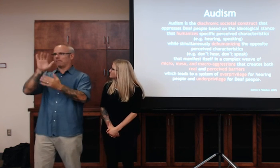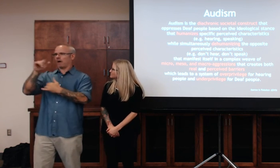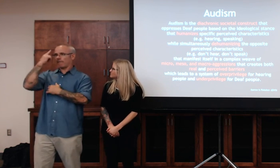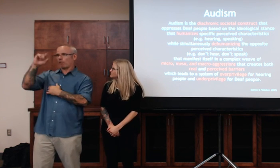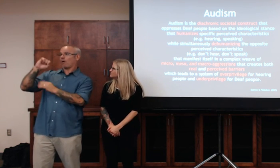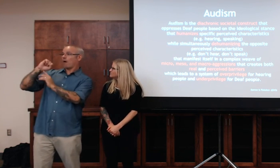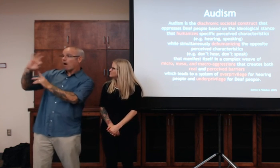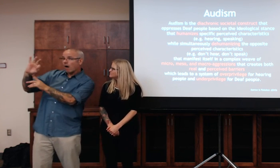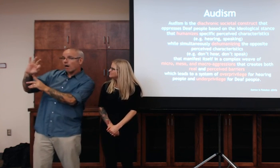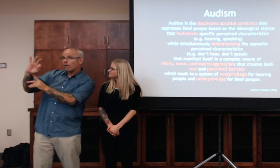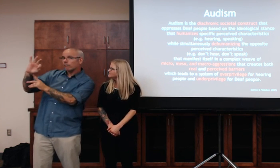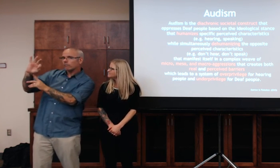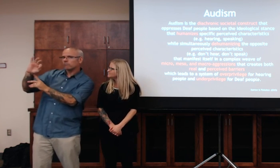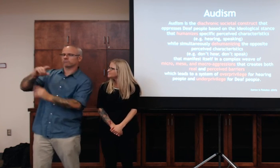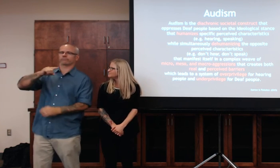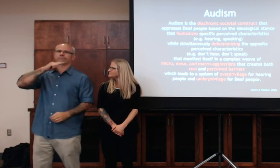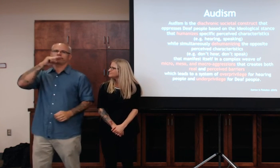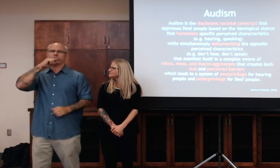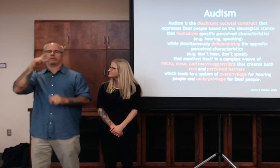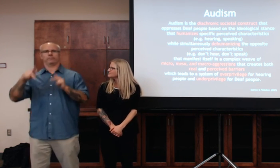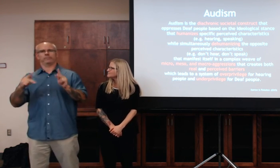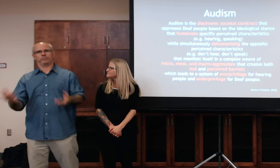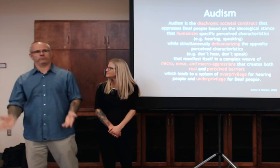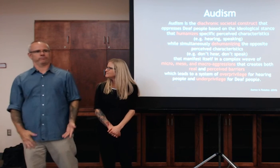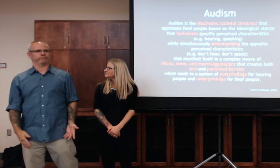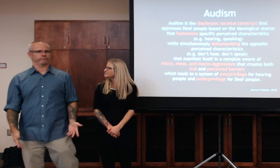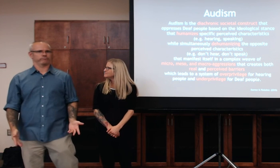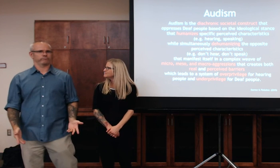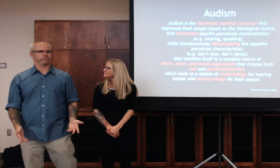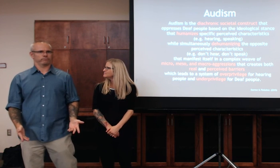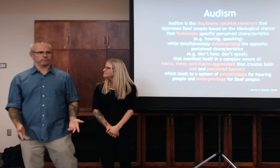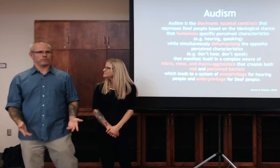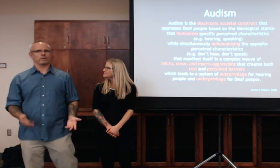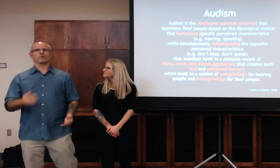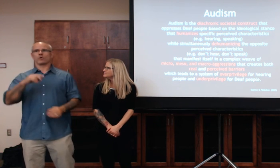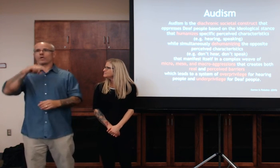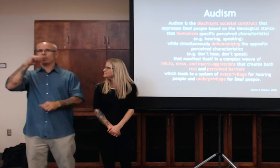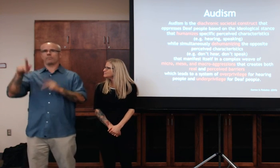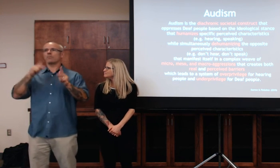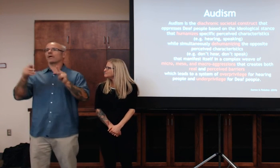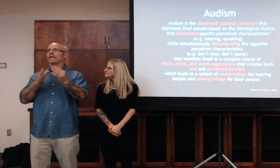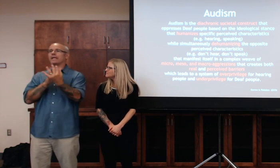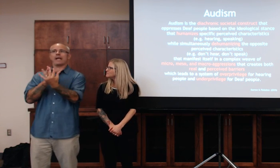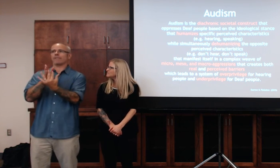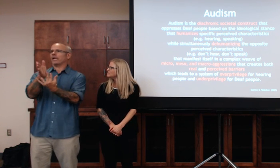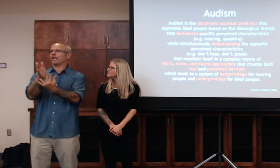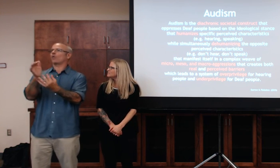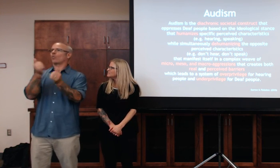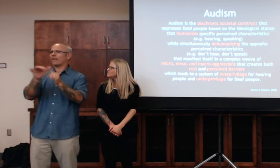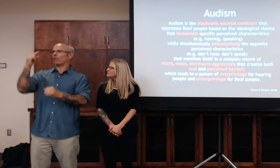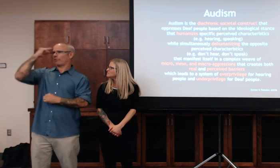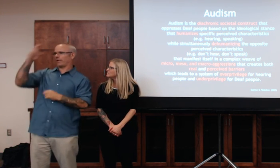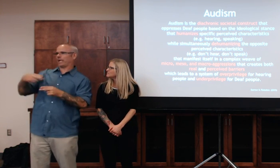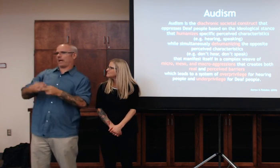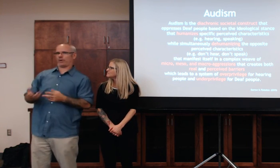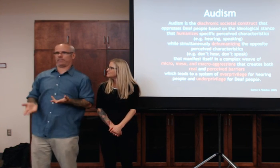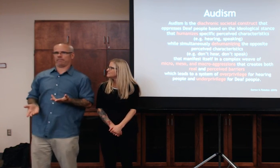society, how they design things, it's based on the needs of hearing people. So hearing people navigate without